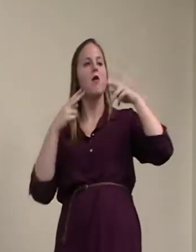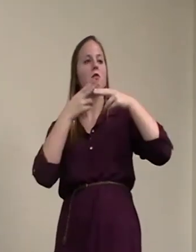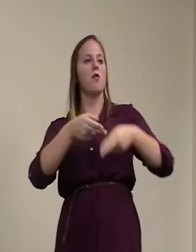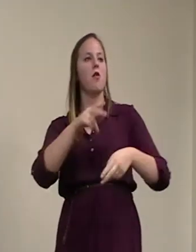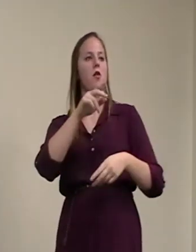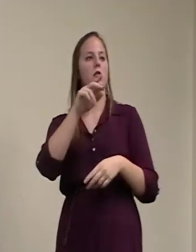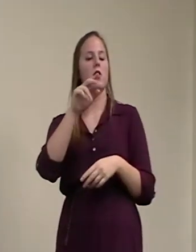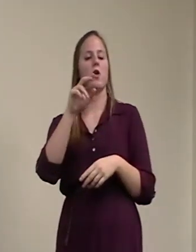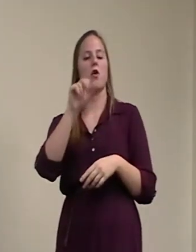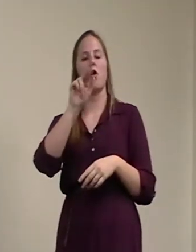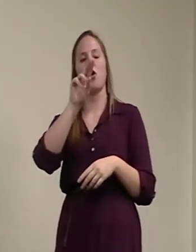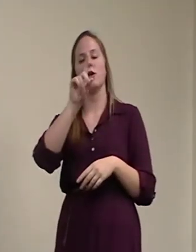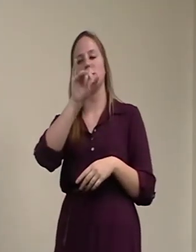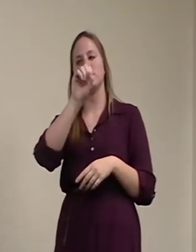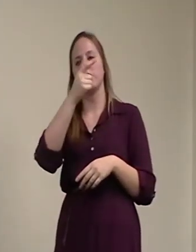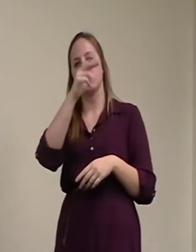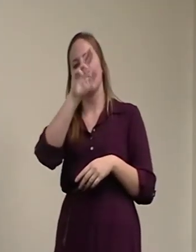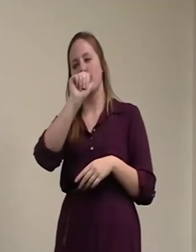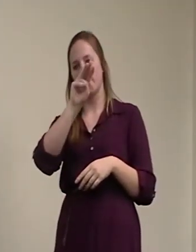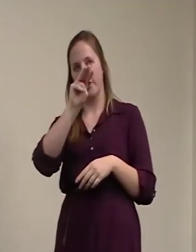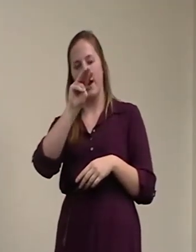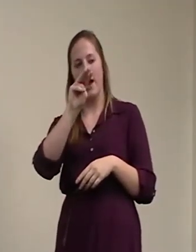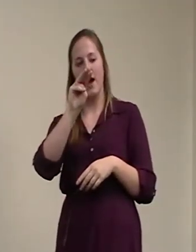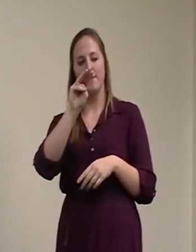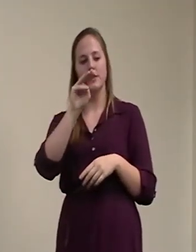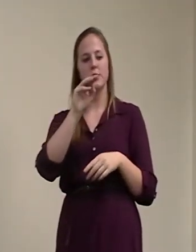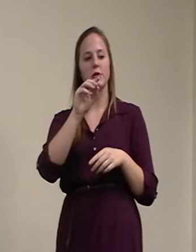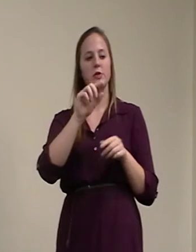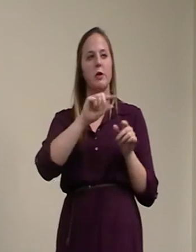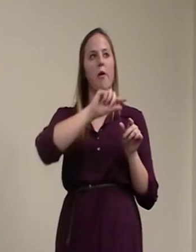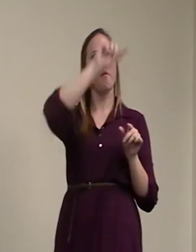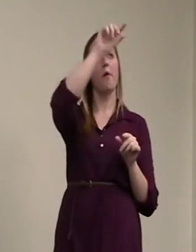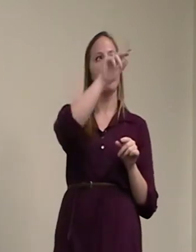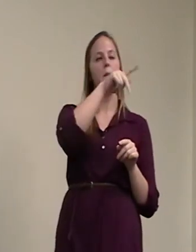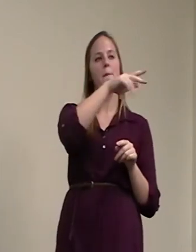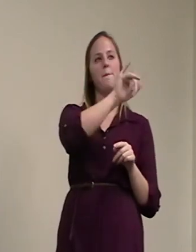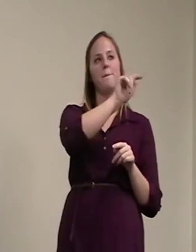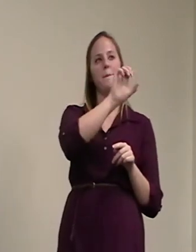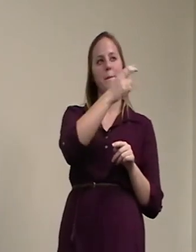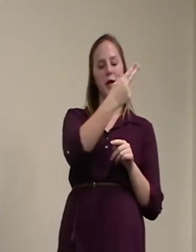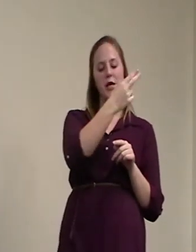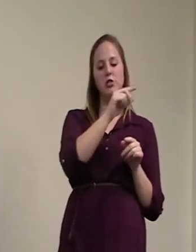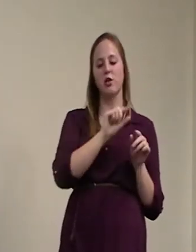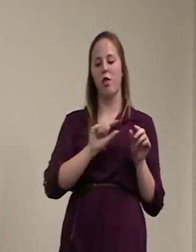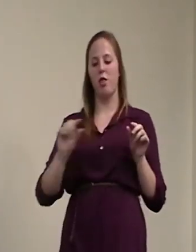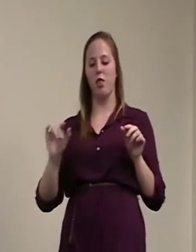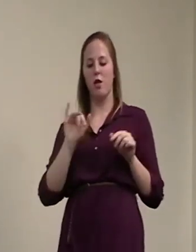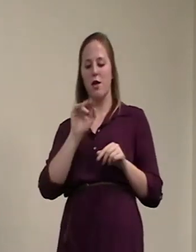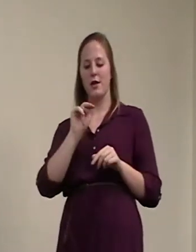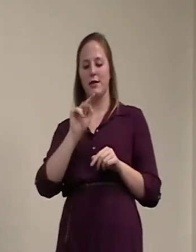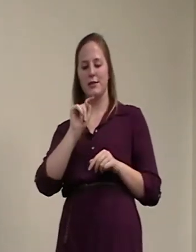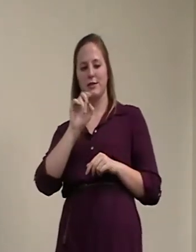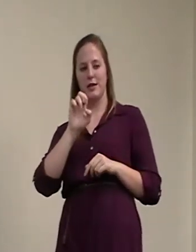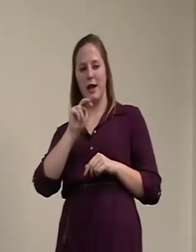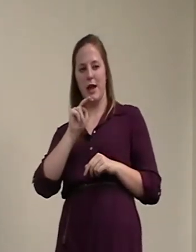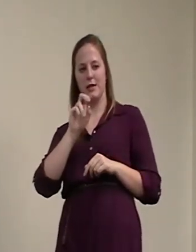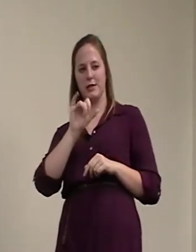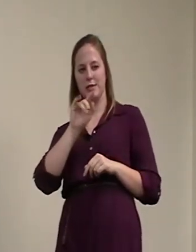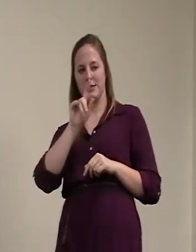terms of pitch and intensity or volume. So this side of the graph are